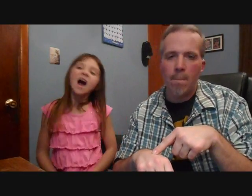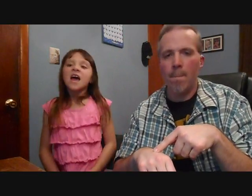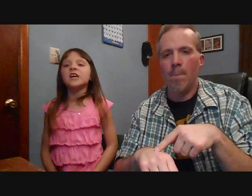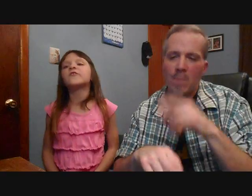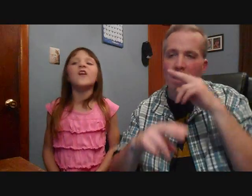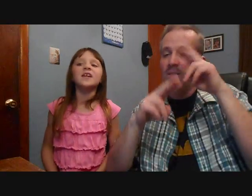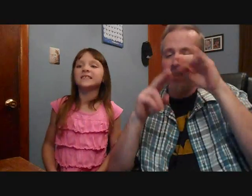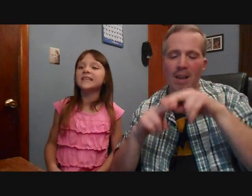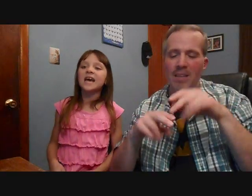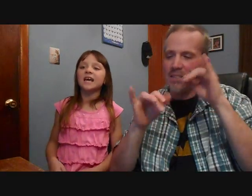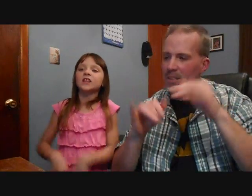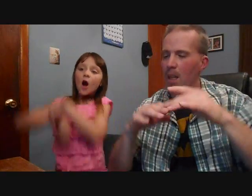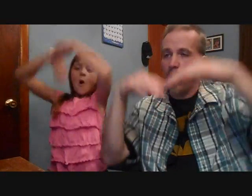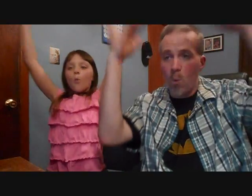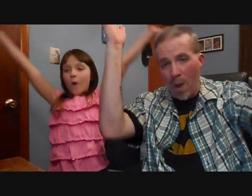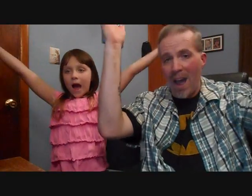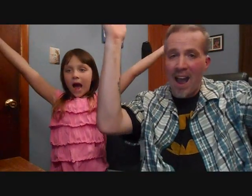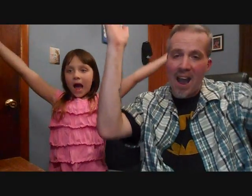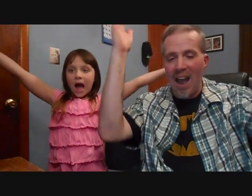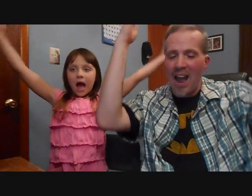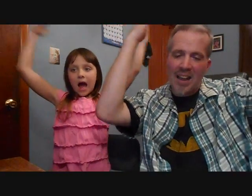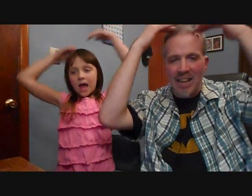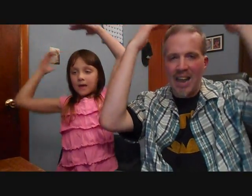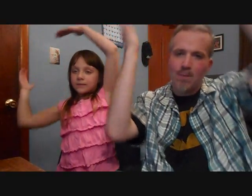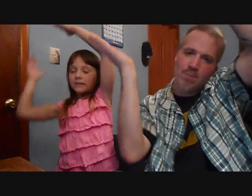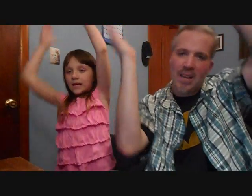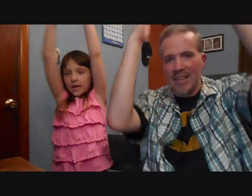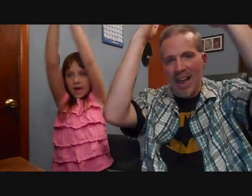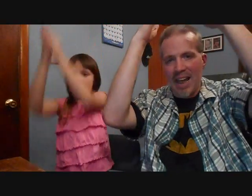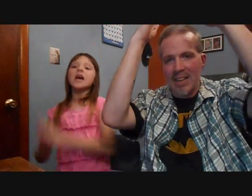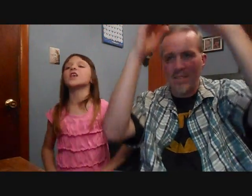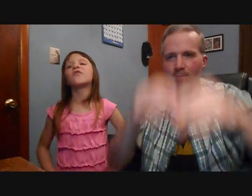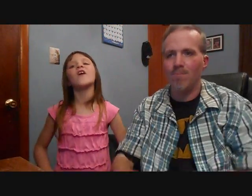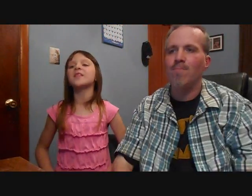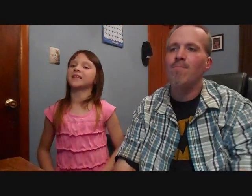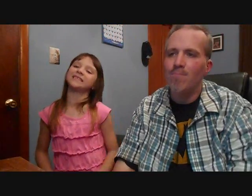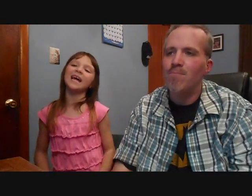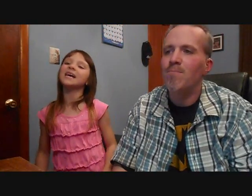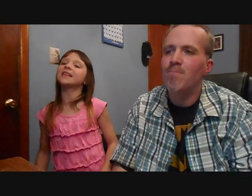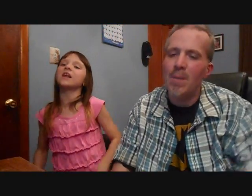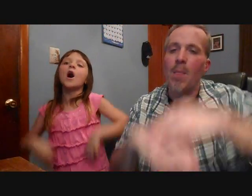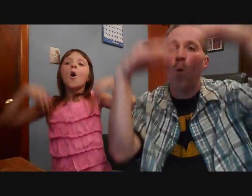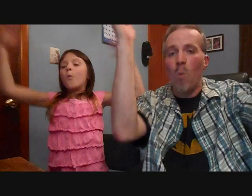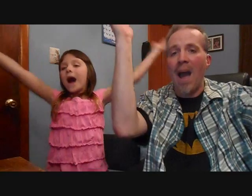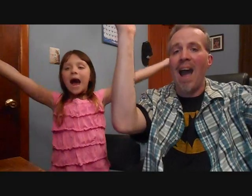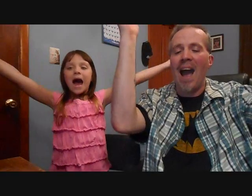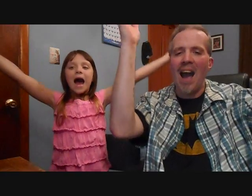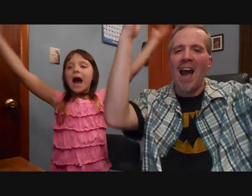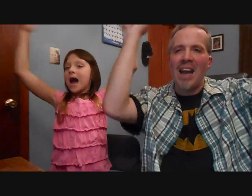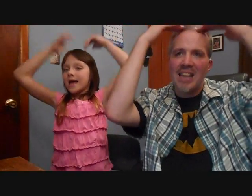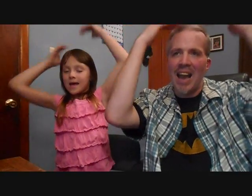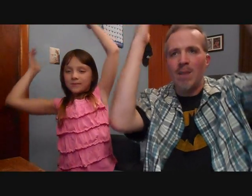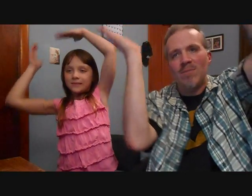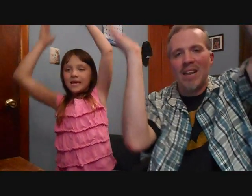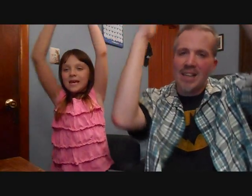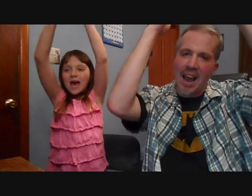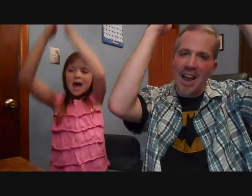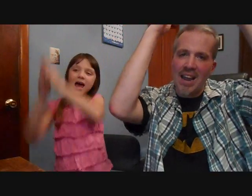It's fun to stay at the YMCA It's fun to stay at the YMCA